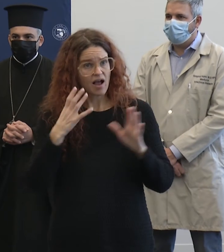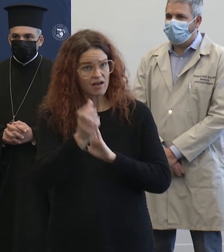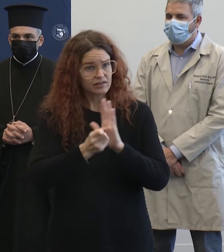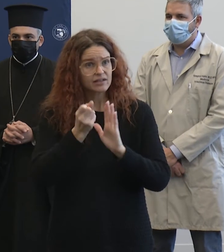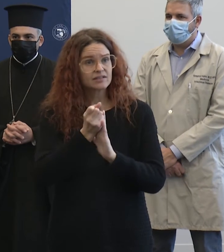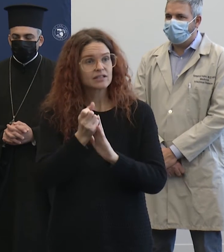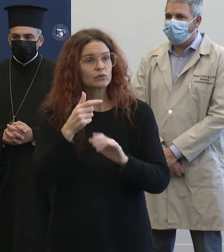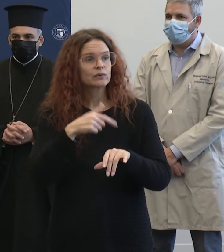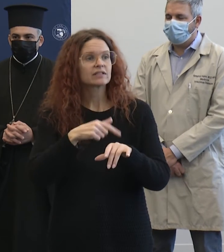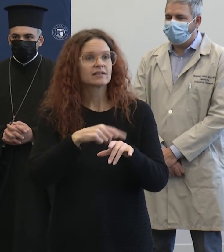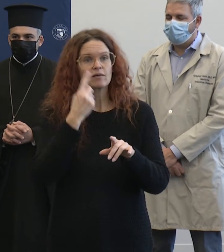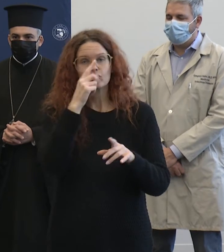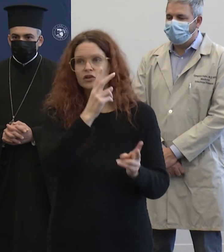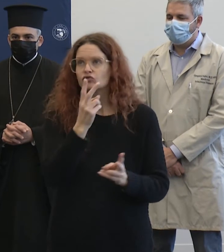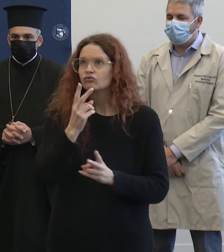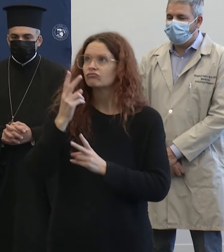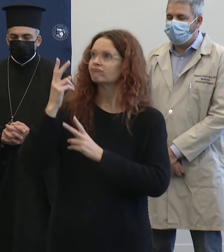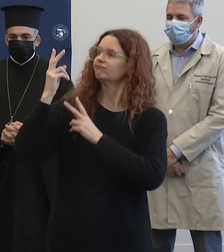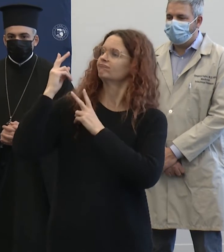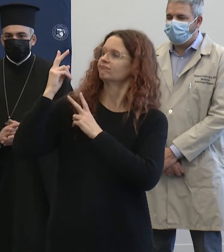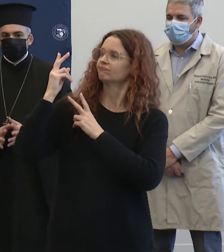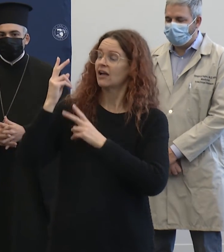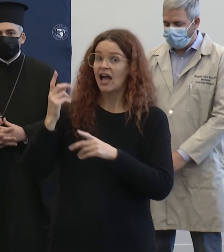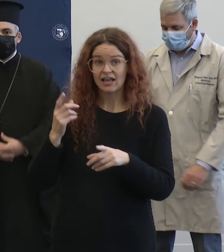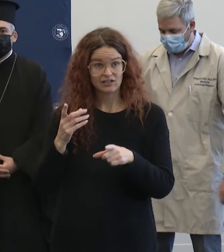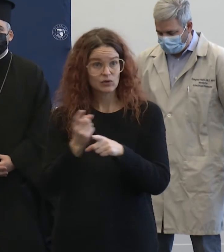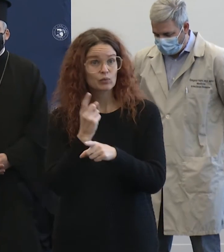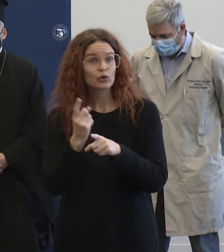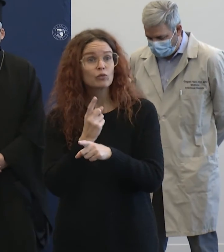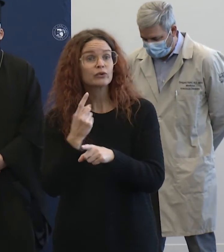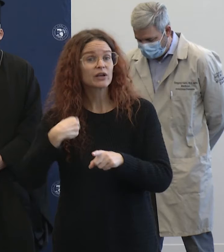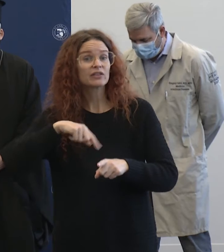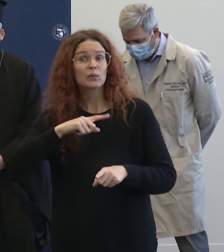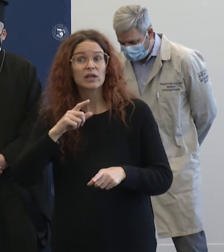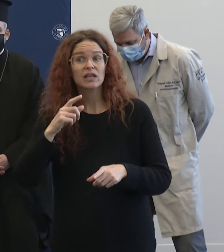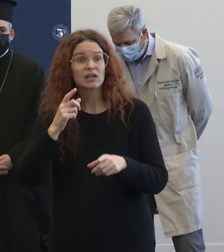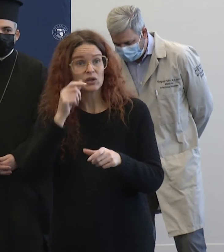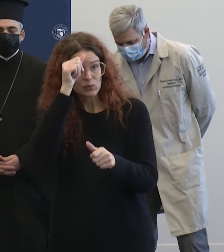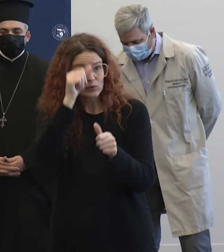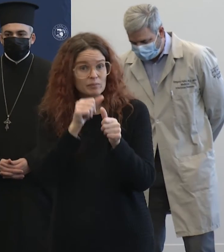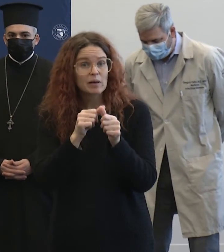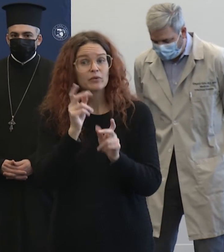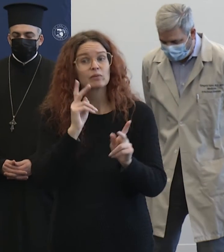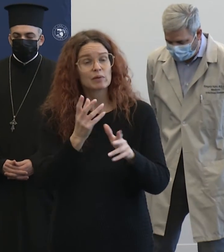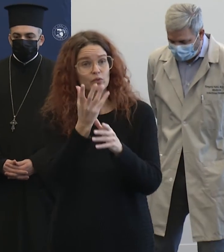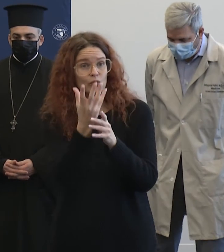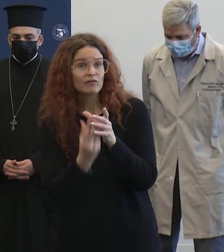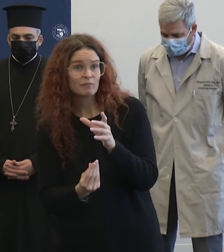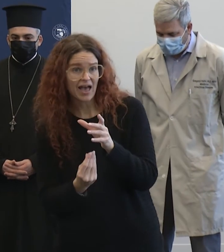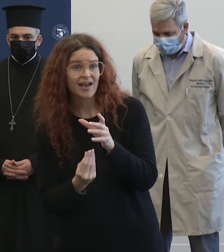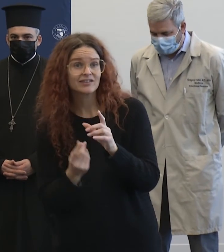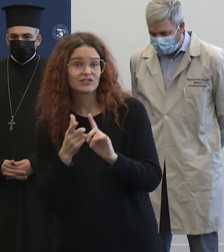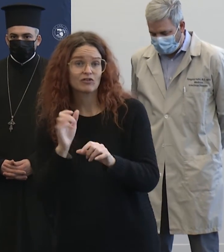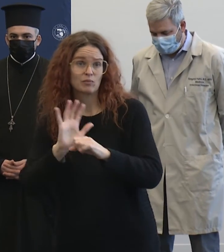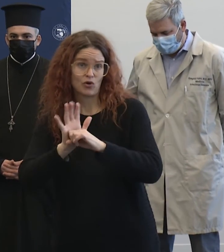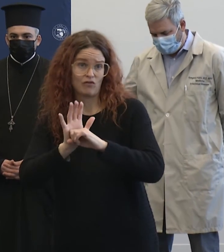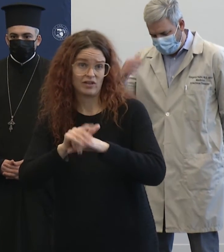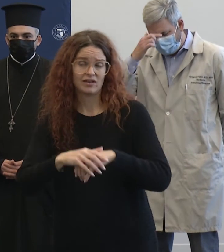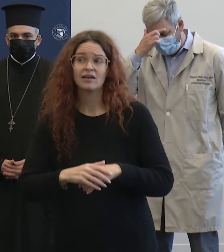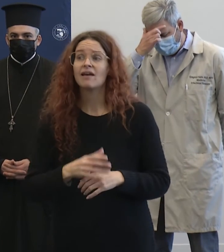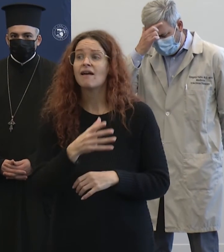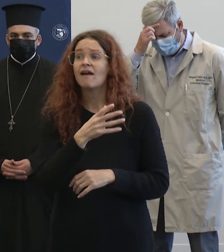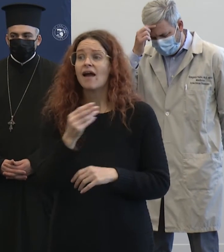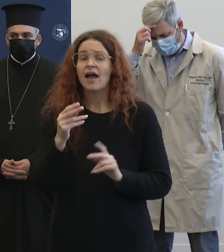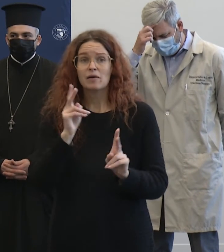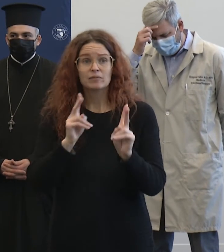a time of remembrance, and it's appropriate that we take the time to remember those that we have lost in the battle against COVID, and then those